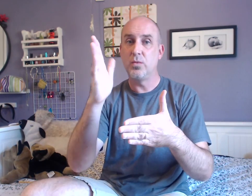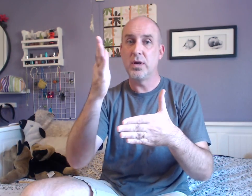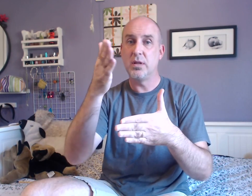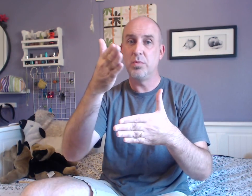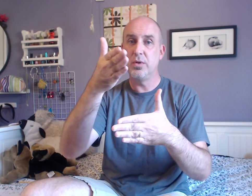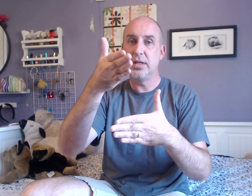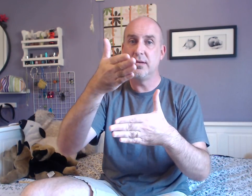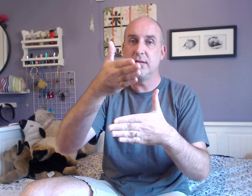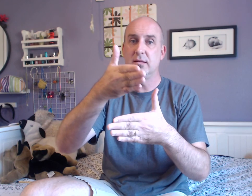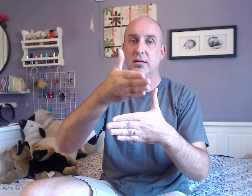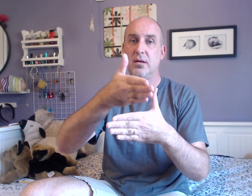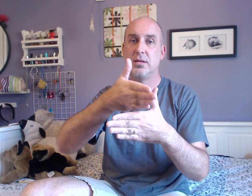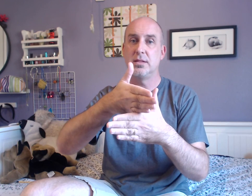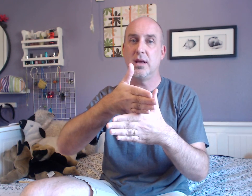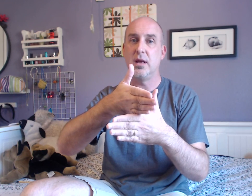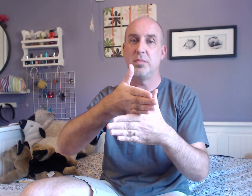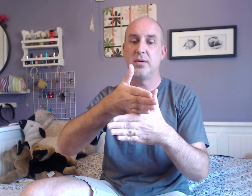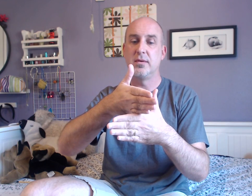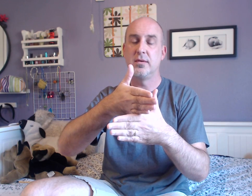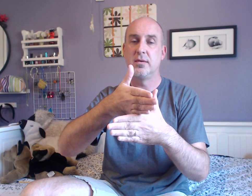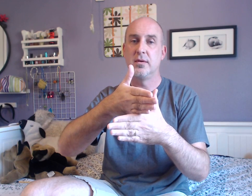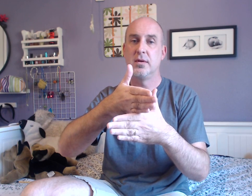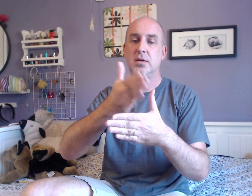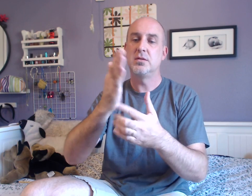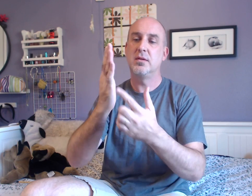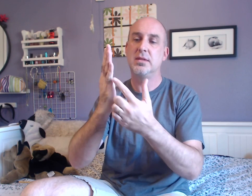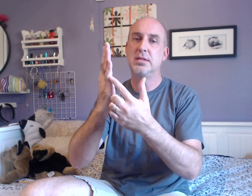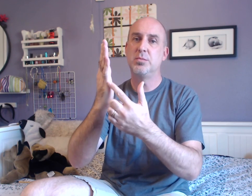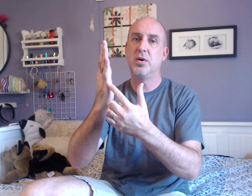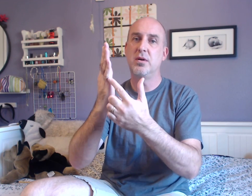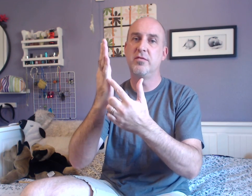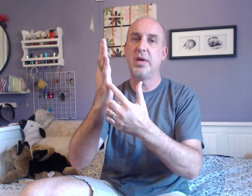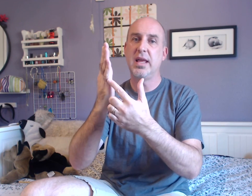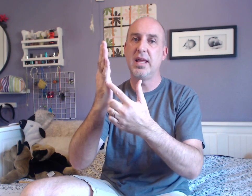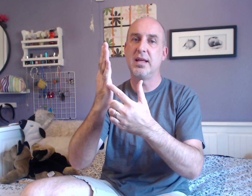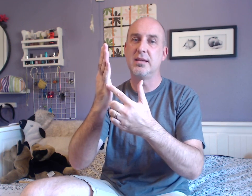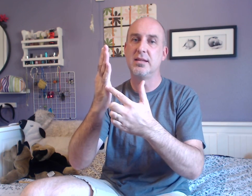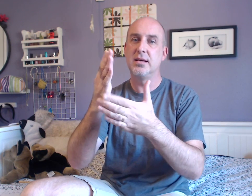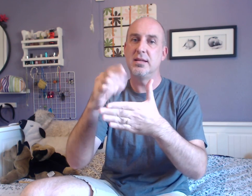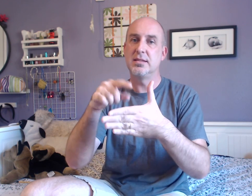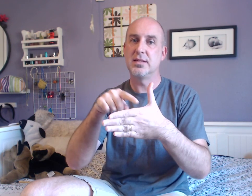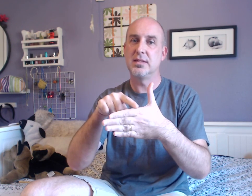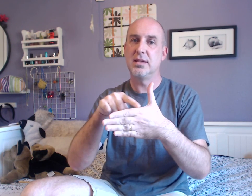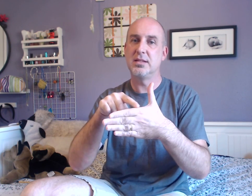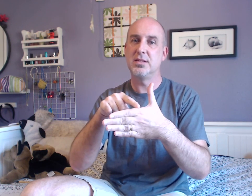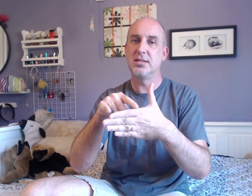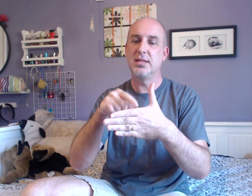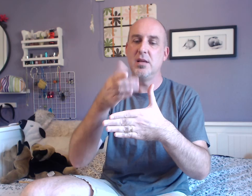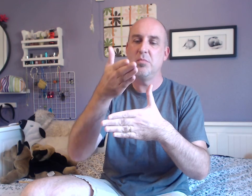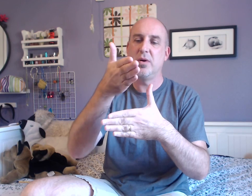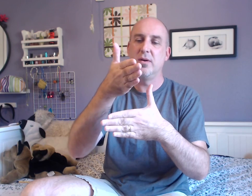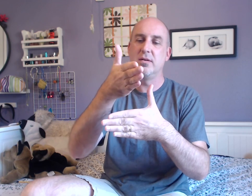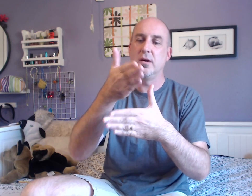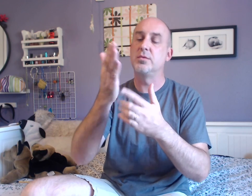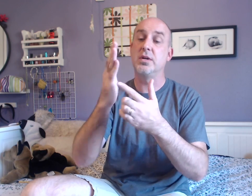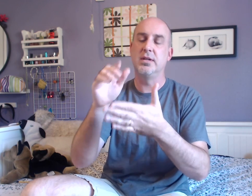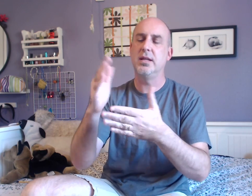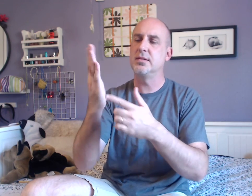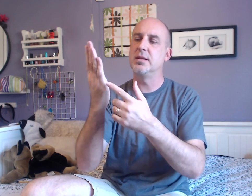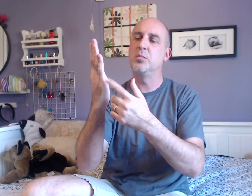going to put it on top. So this part of my hand is going to touch the same part, or I'm sorry, not the same part.